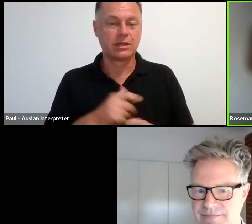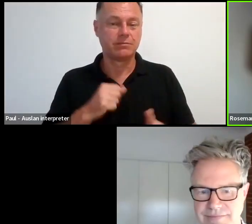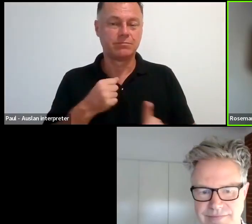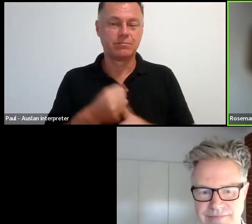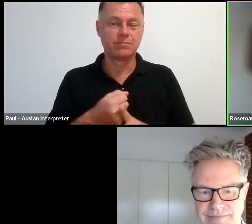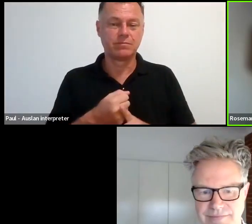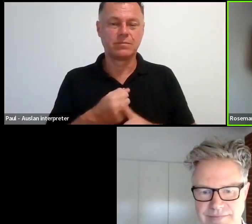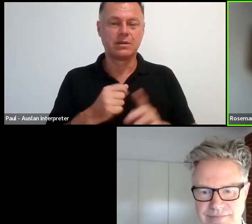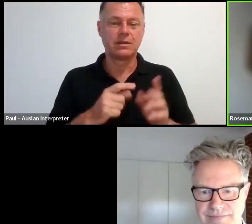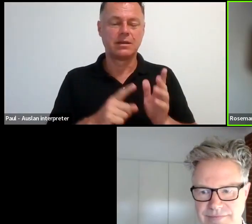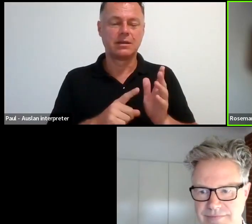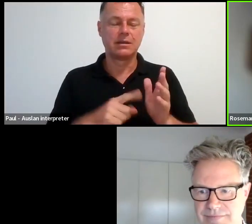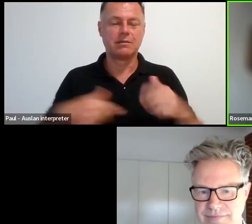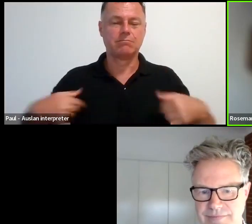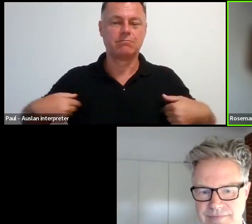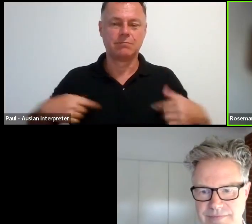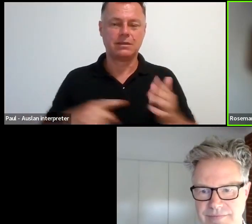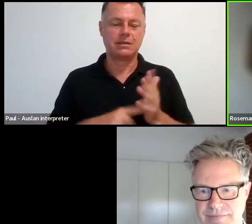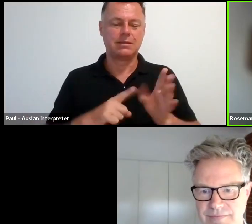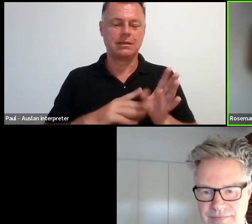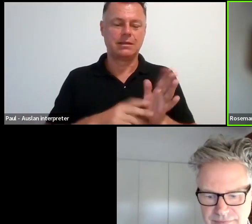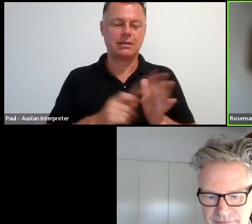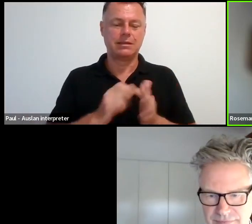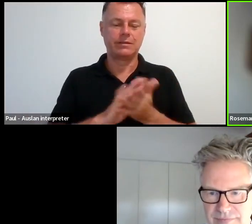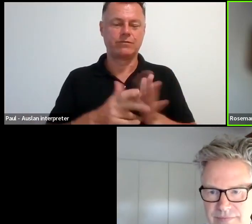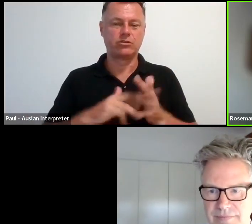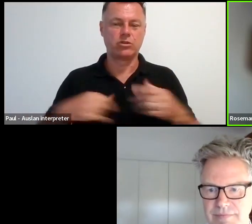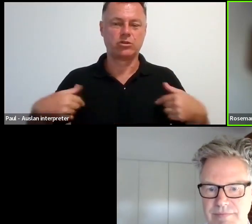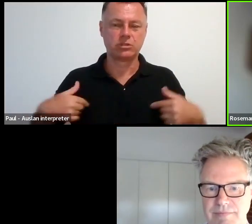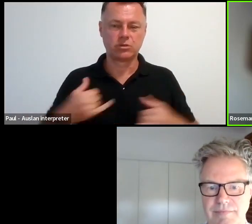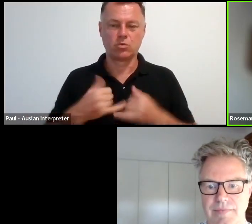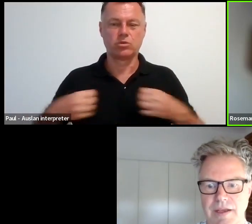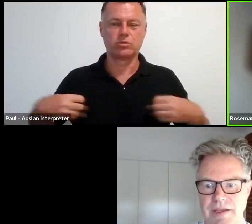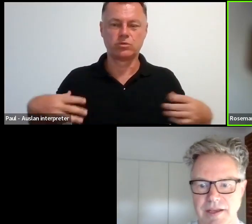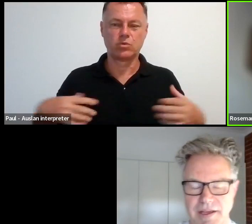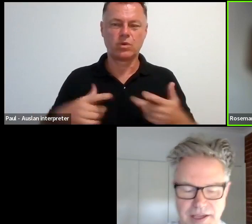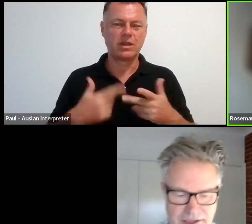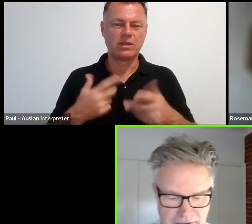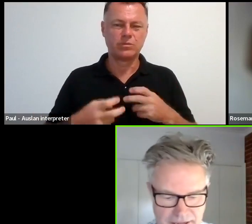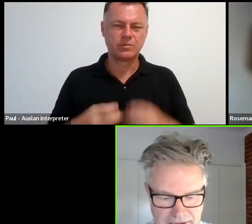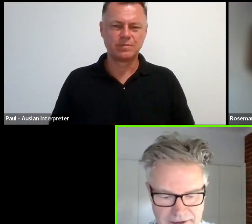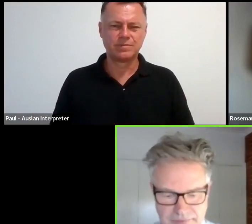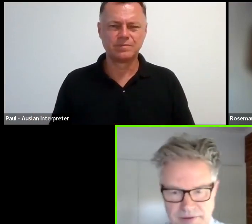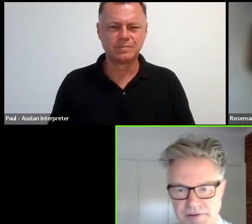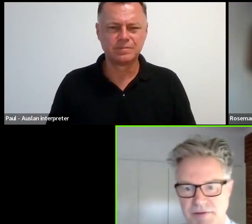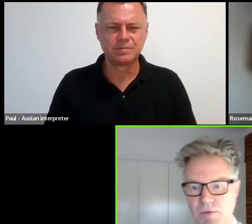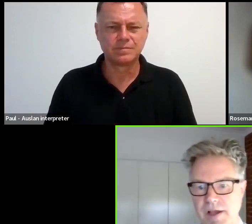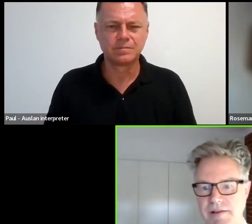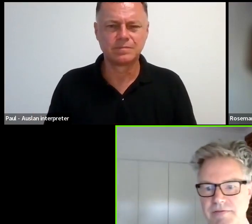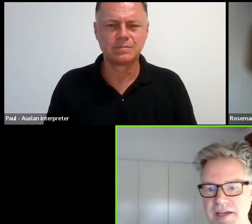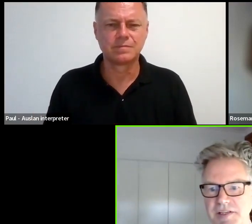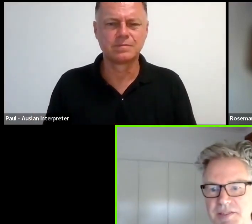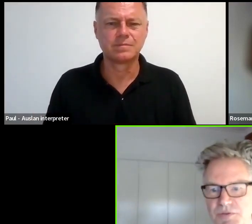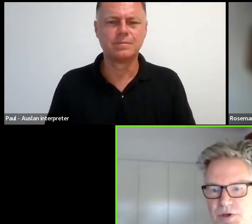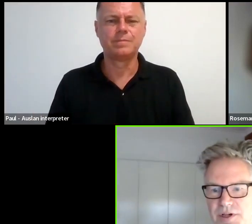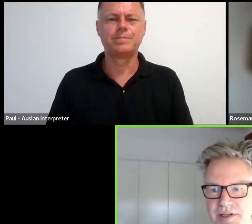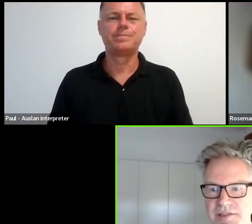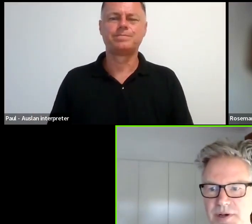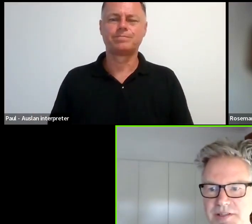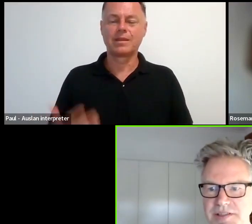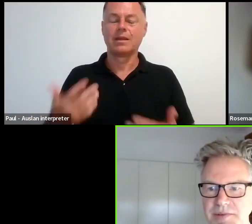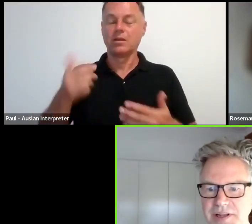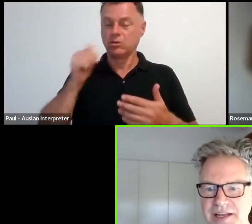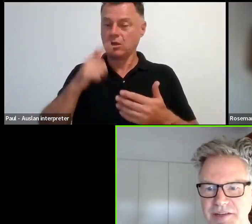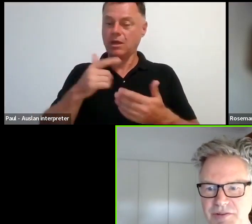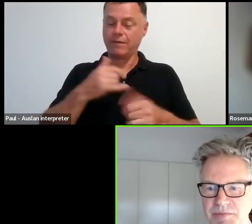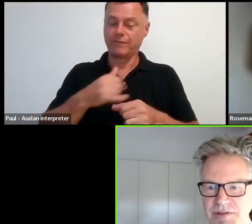nodes, such as enlarged and thickened nodes, in particular in the axillary region? Yeah, the way that vaccines work